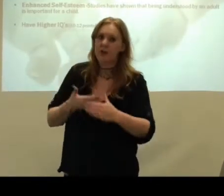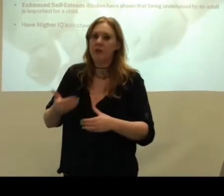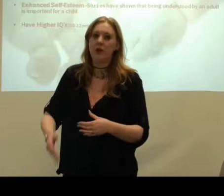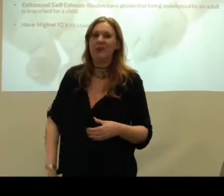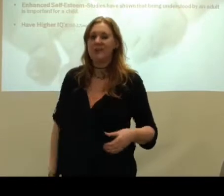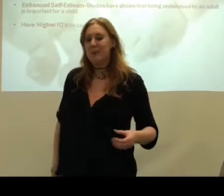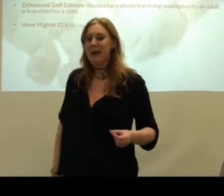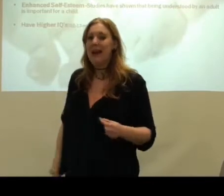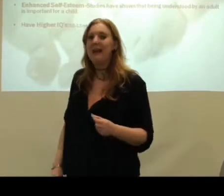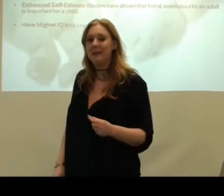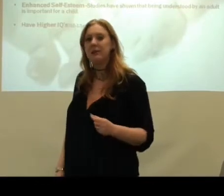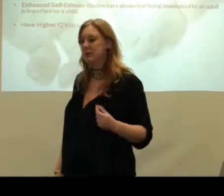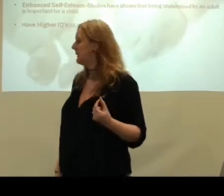a step ahead.